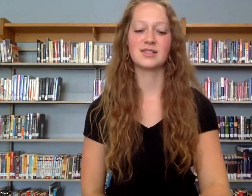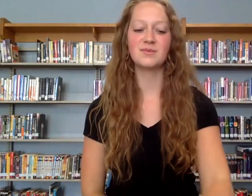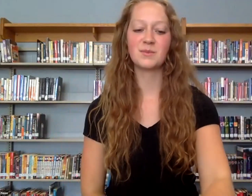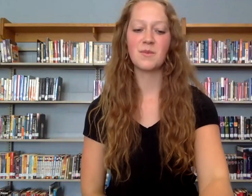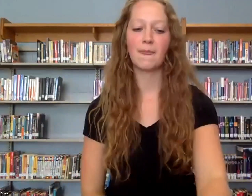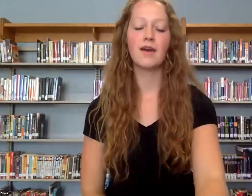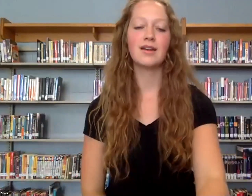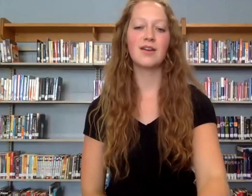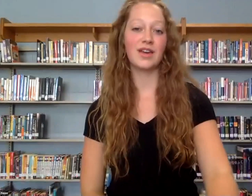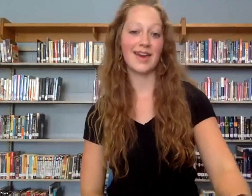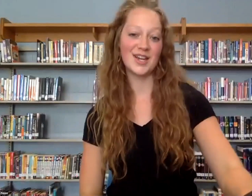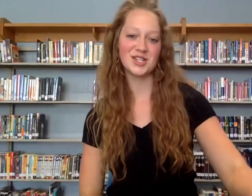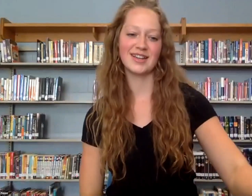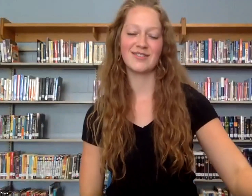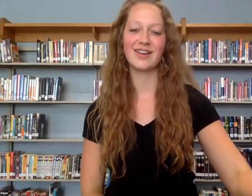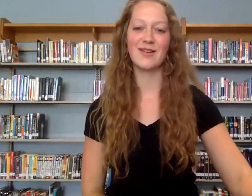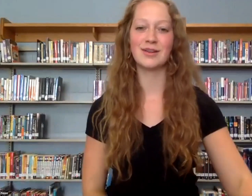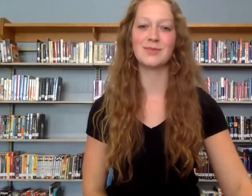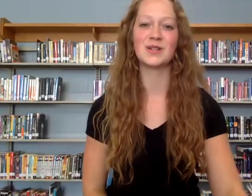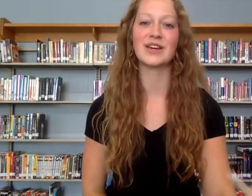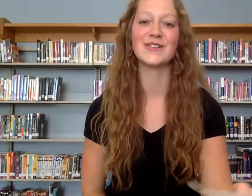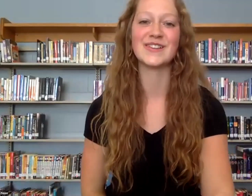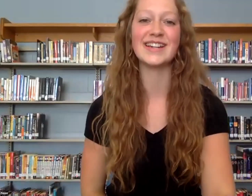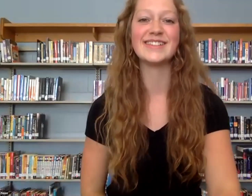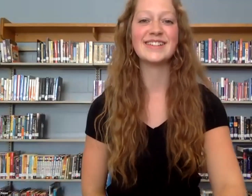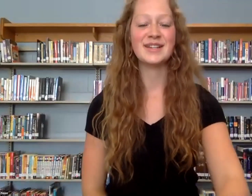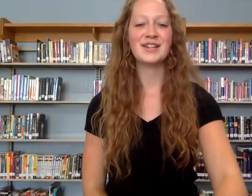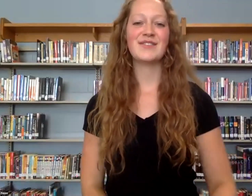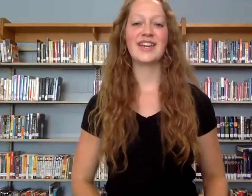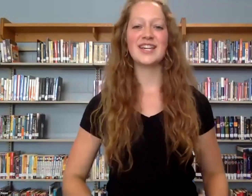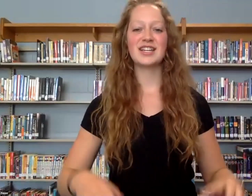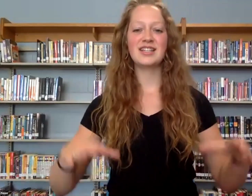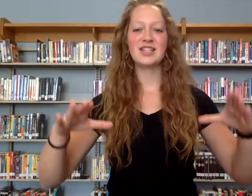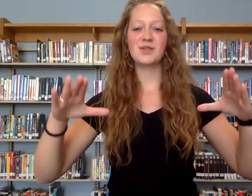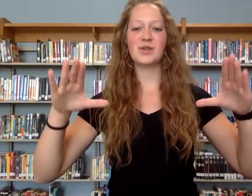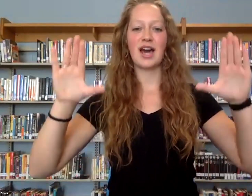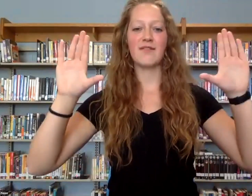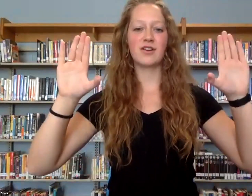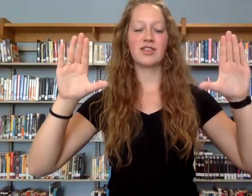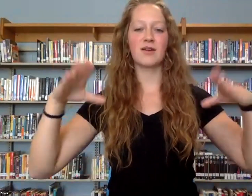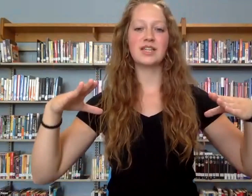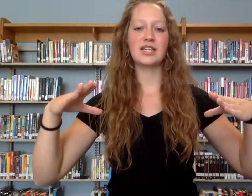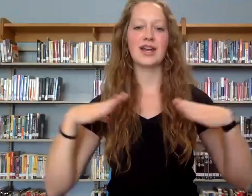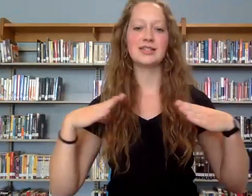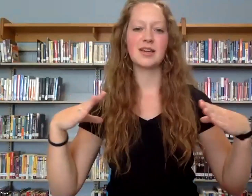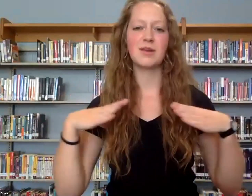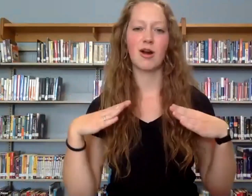Awesome. Now vacation, we all want more of those, right? Vacation, you have your thumbs and you kind of stick them in your